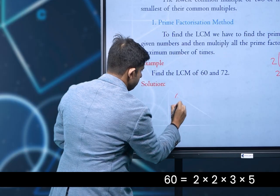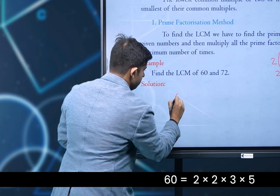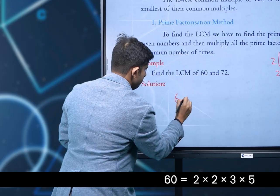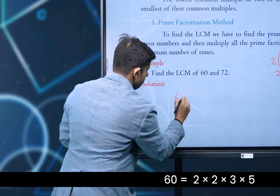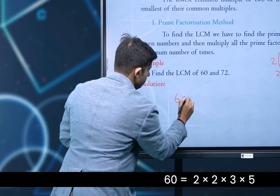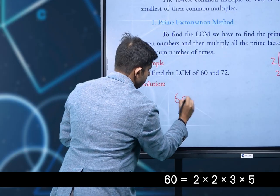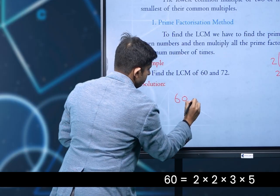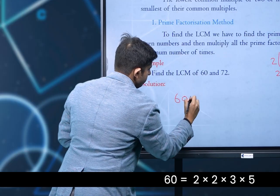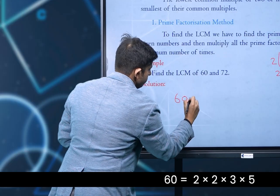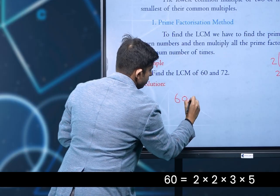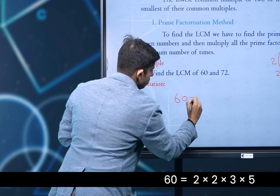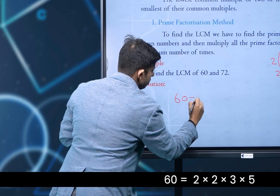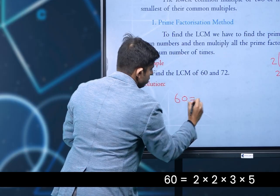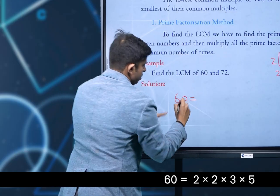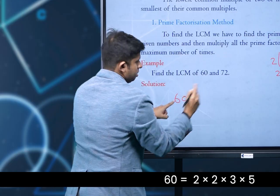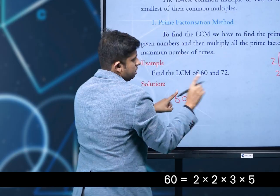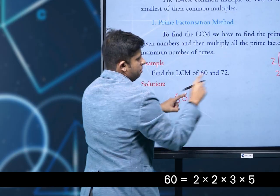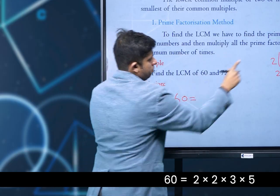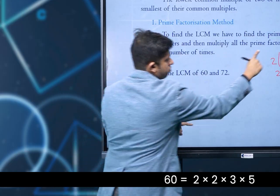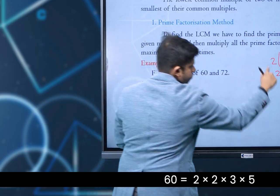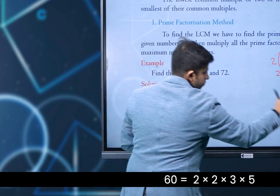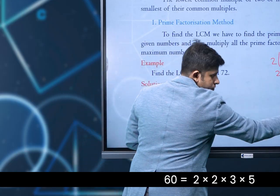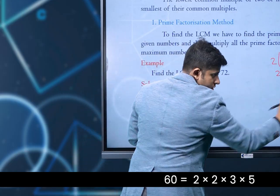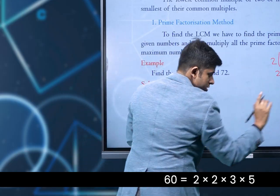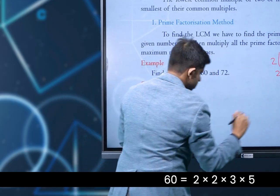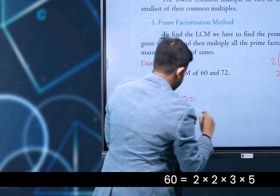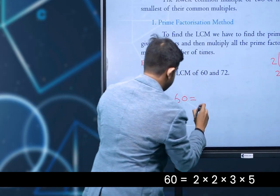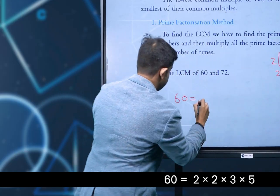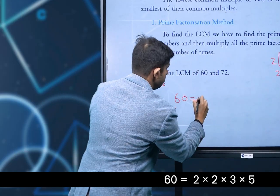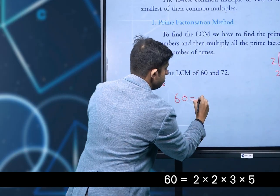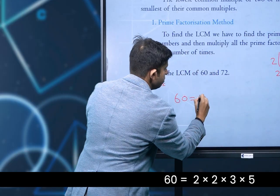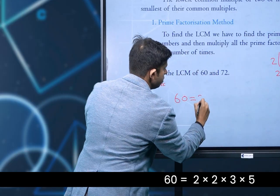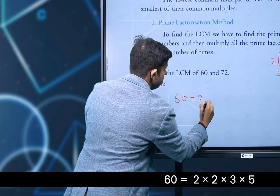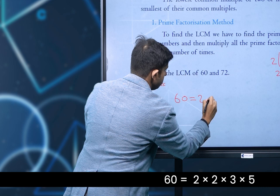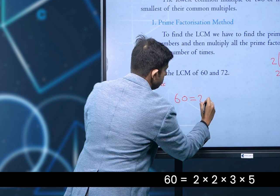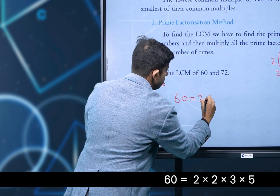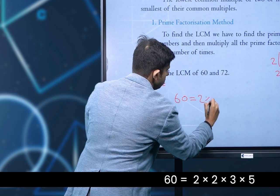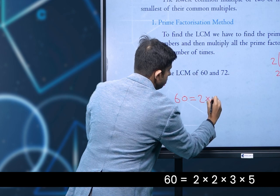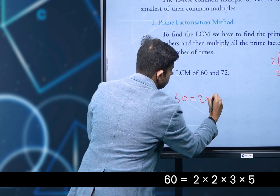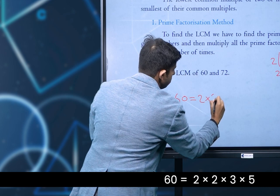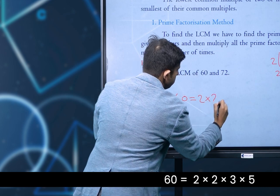Is equal to 2 into 2, 3 into 5.